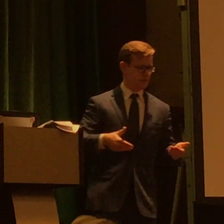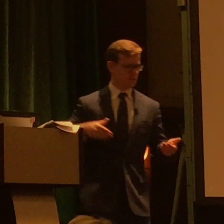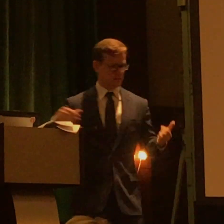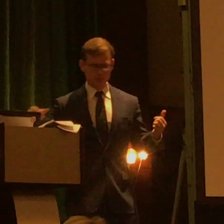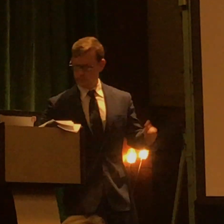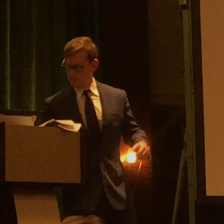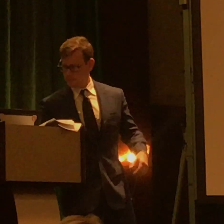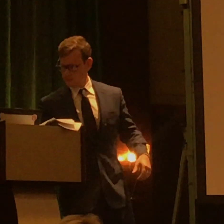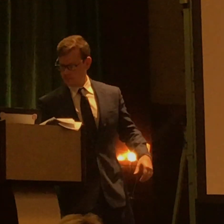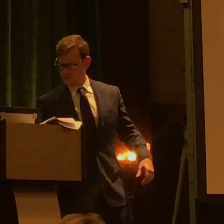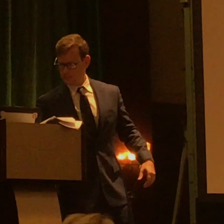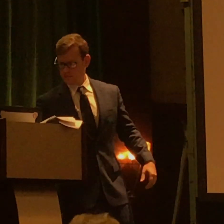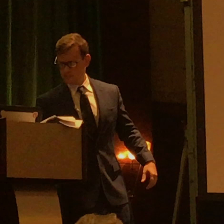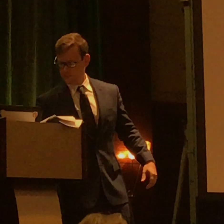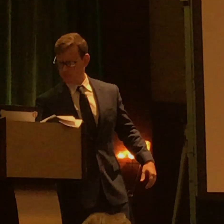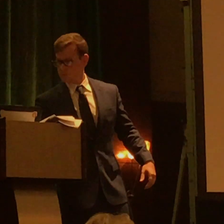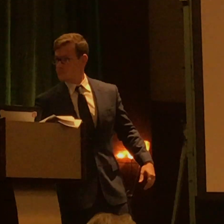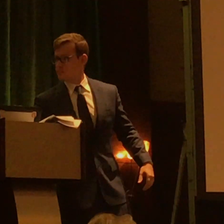we proposed,